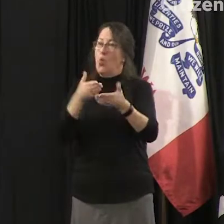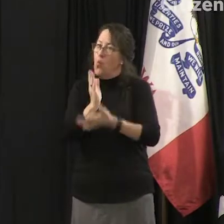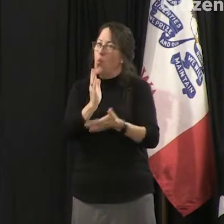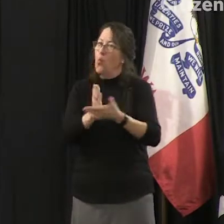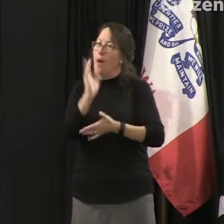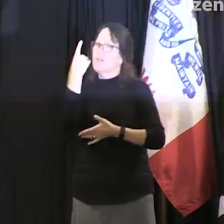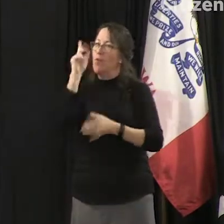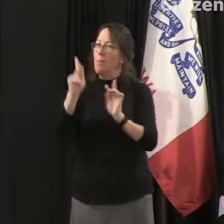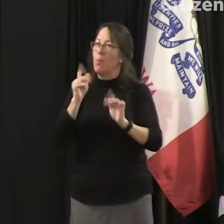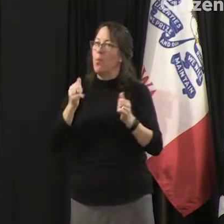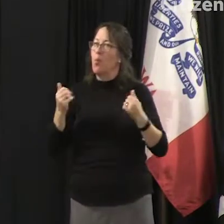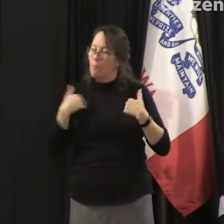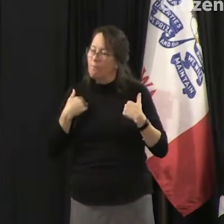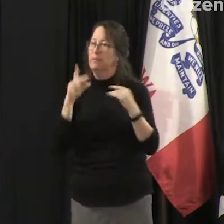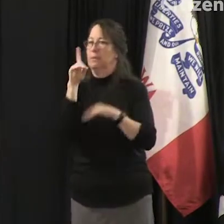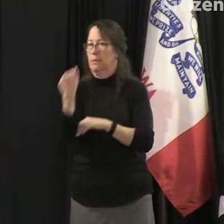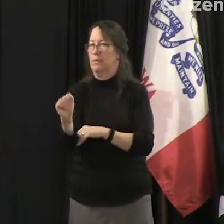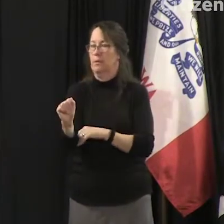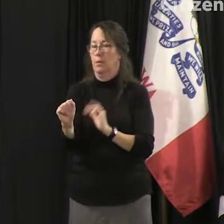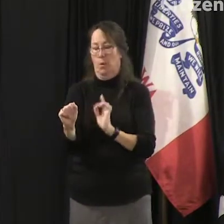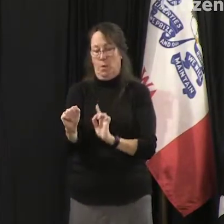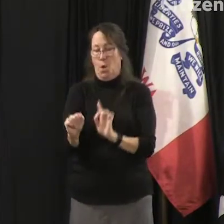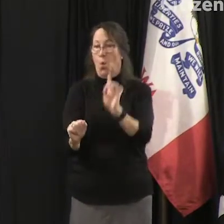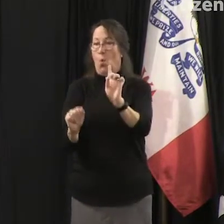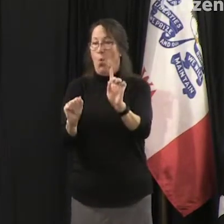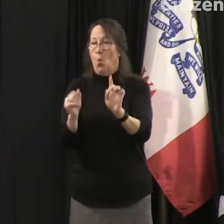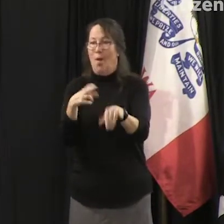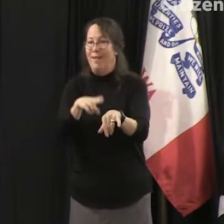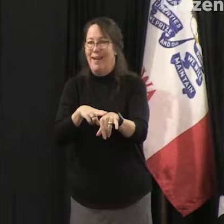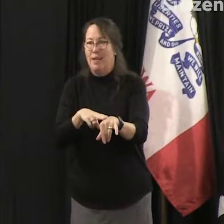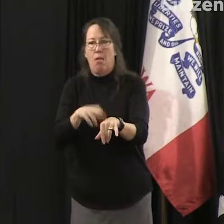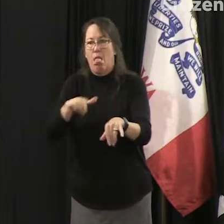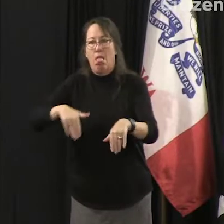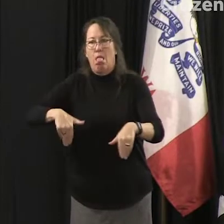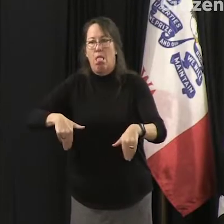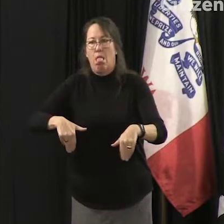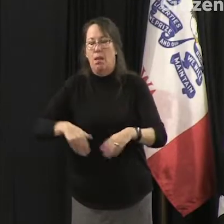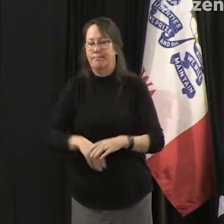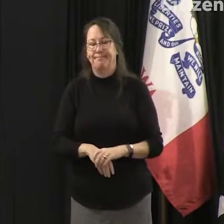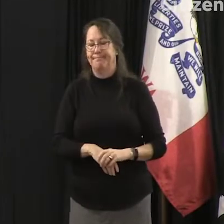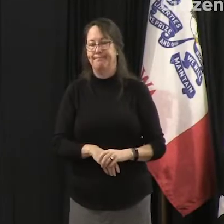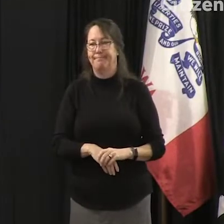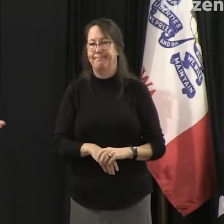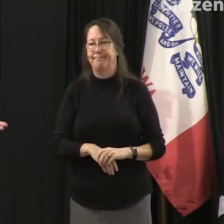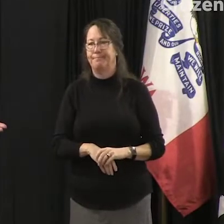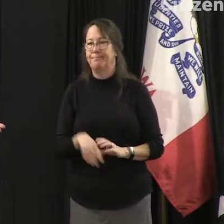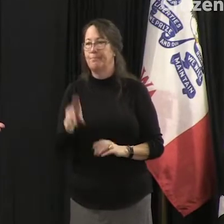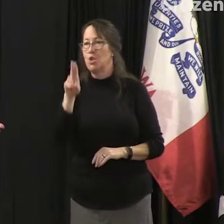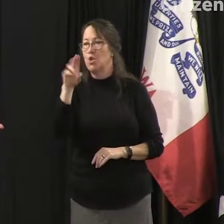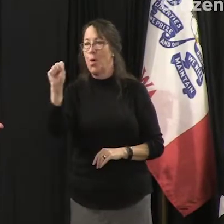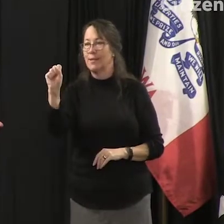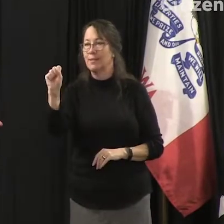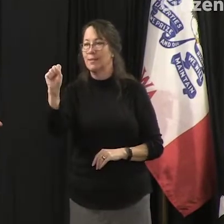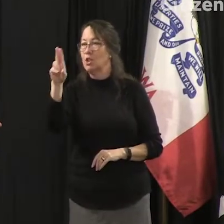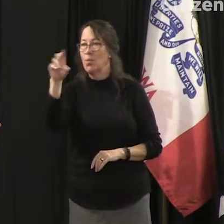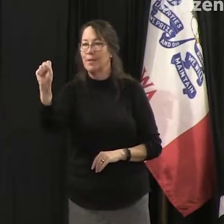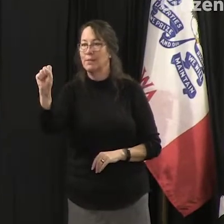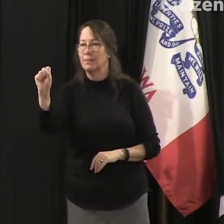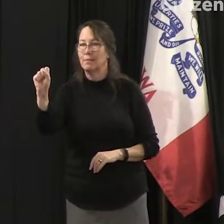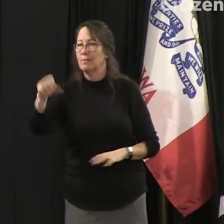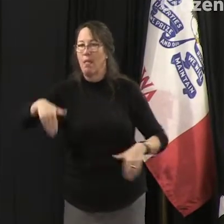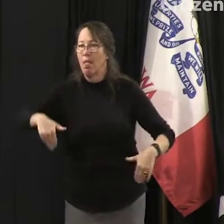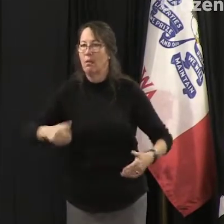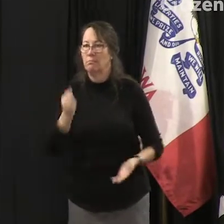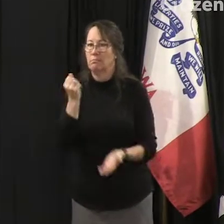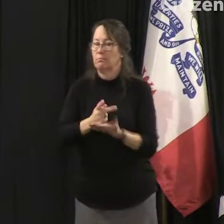of Persons with Disabilities. But there is one nation that still has not ratified it, the United States of America.